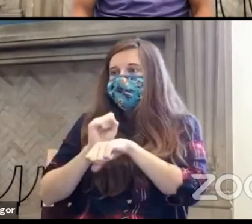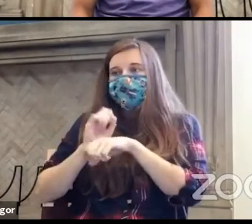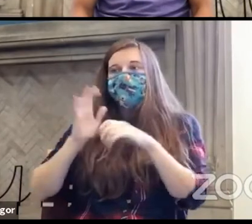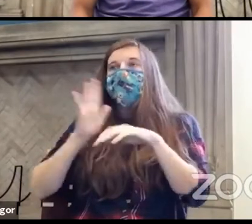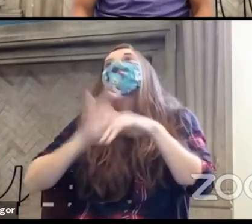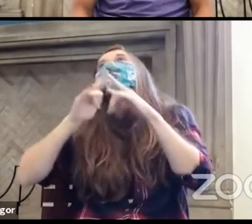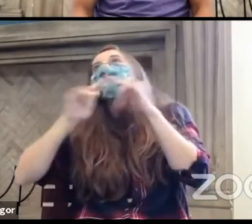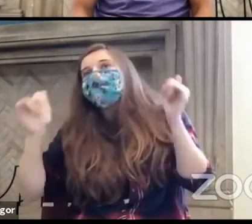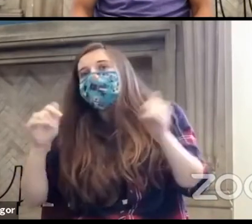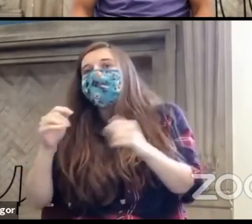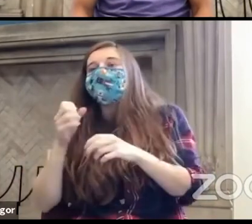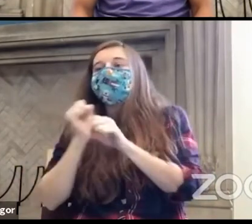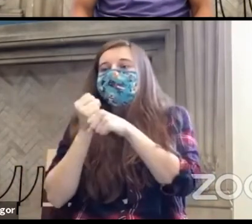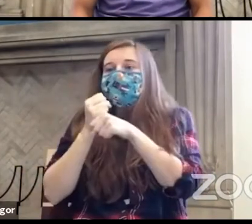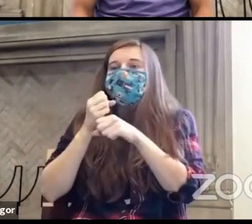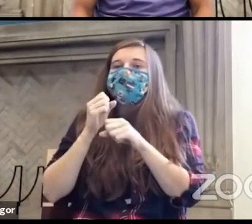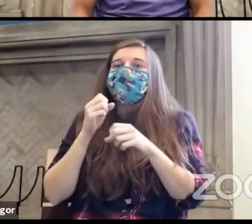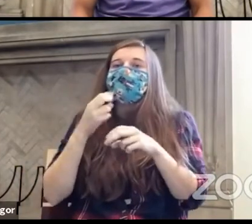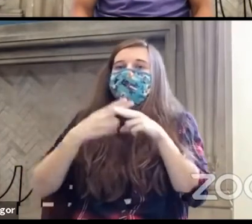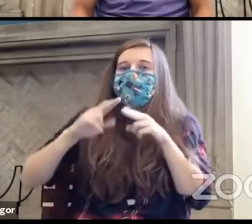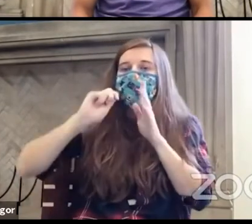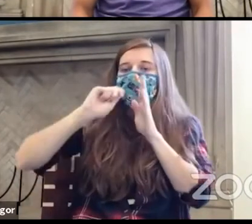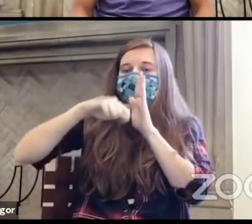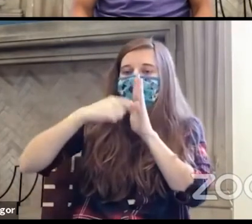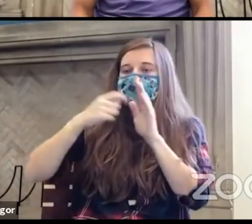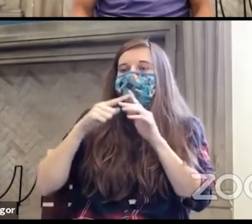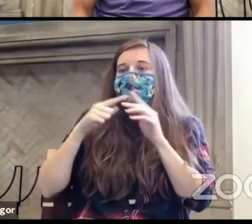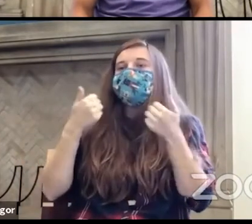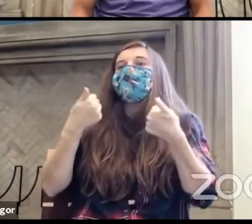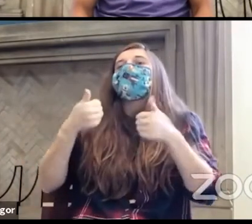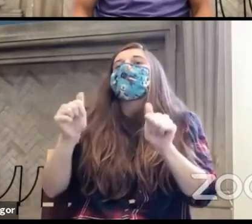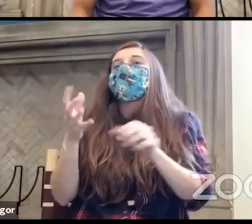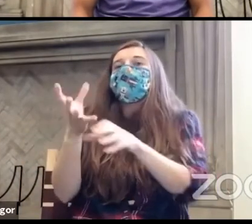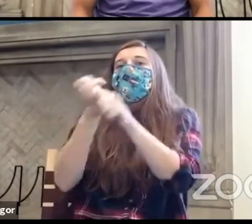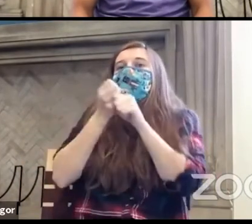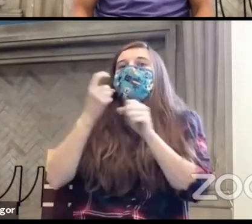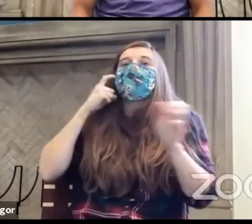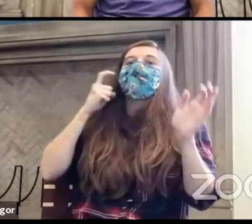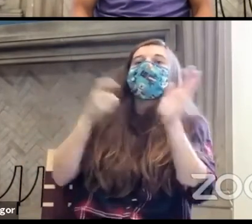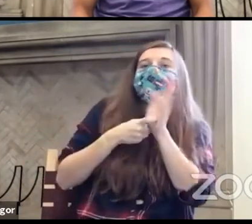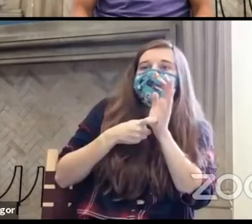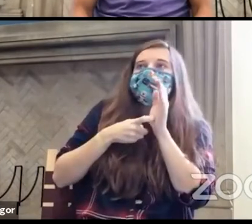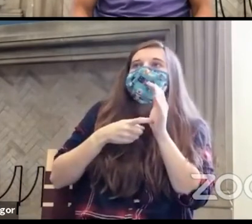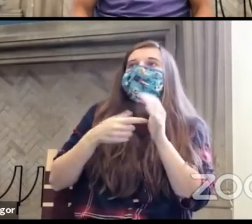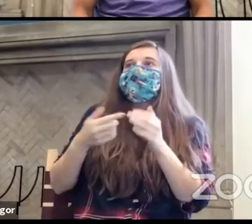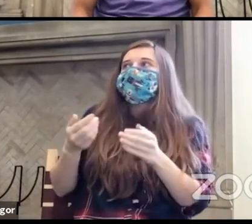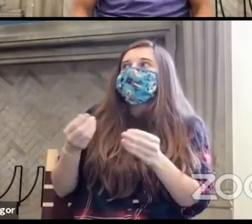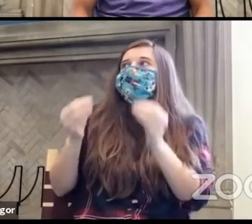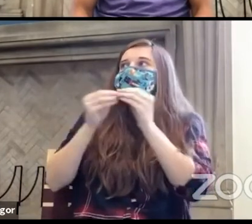And at the same time, we're making short movies, trying to get recognition.